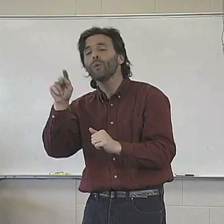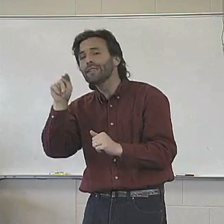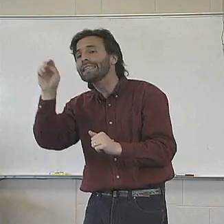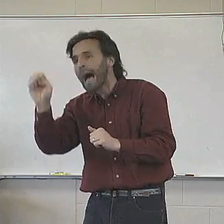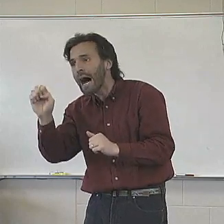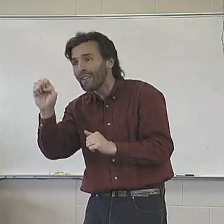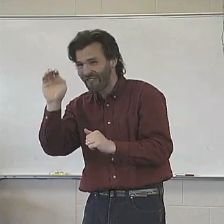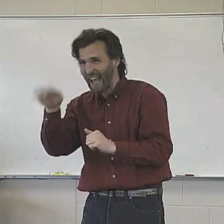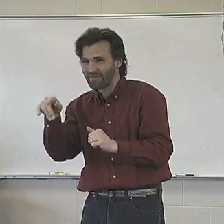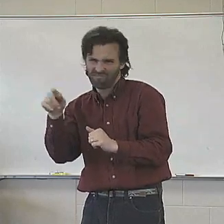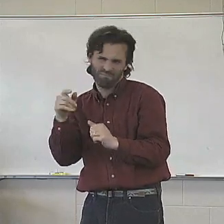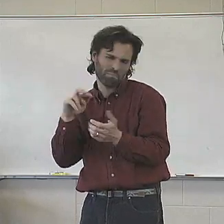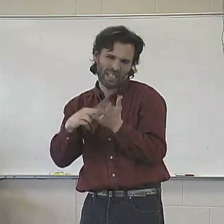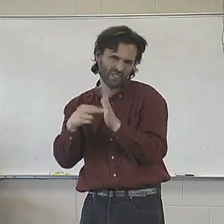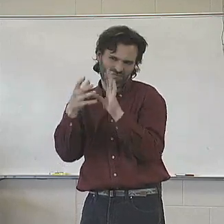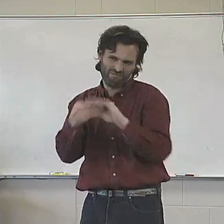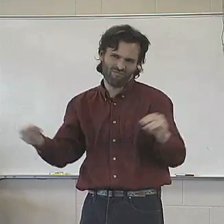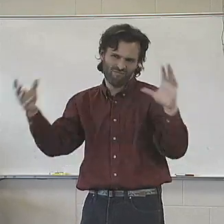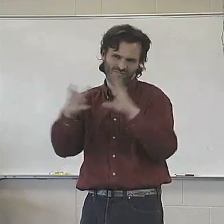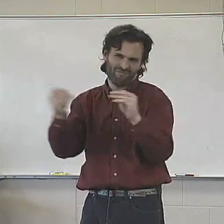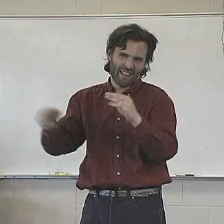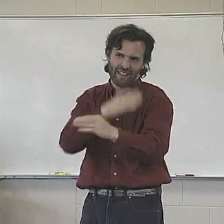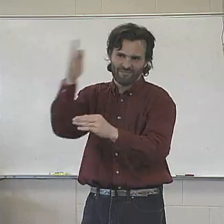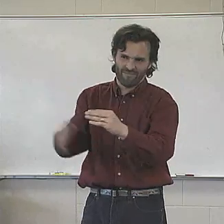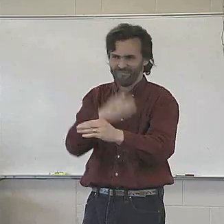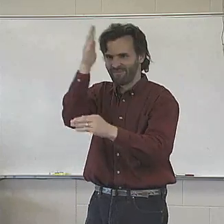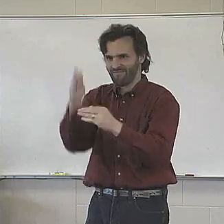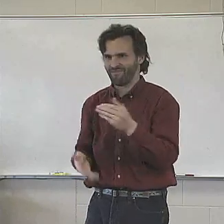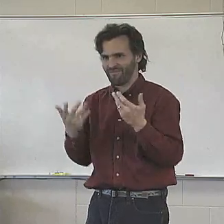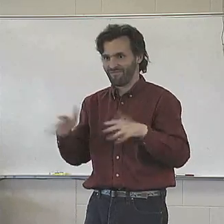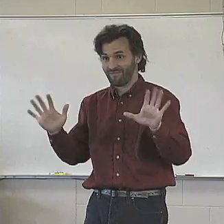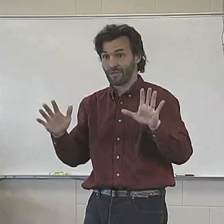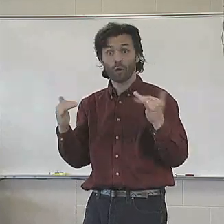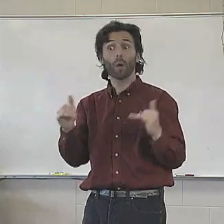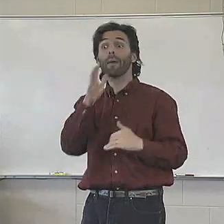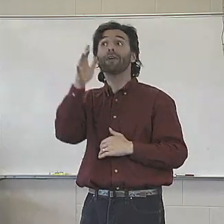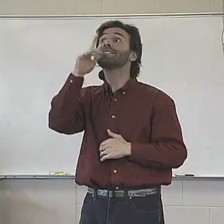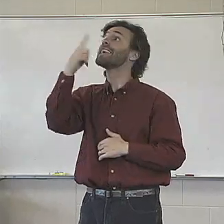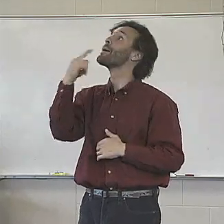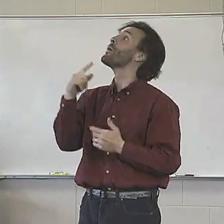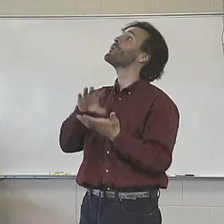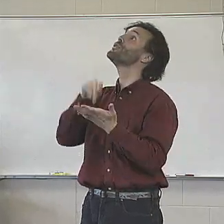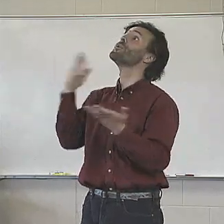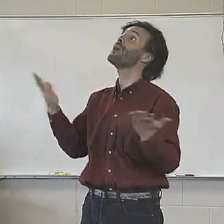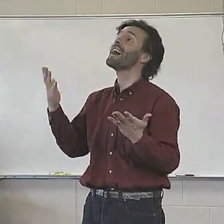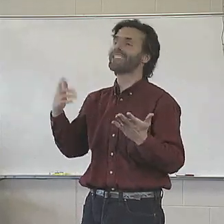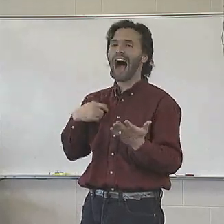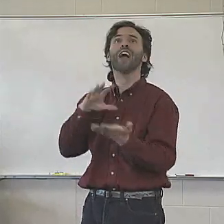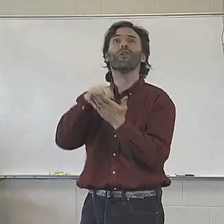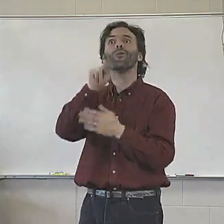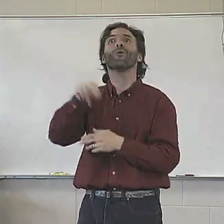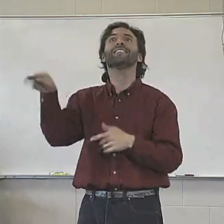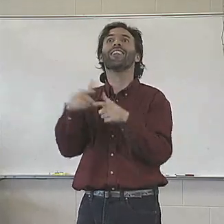ute. See, that's, you know, when your parents say to you, "What did you learn in school today, dear?" You can say, "I learned Norwegian."